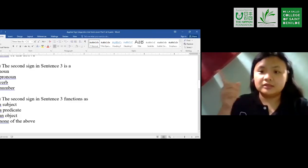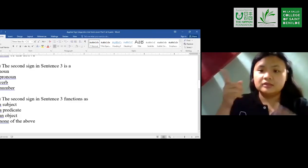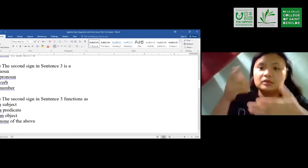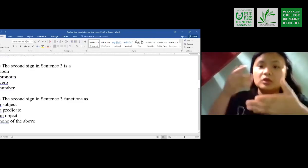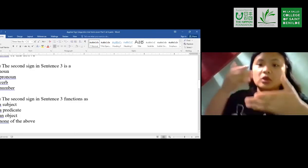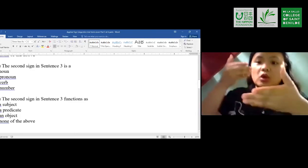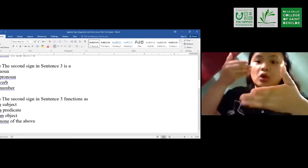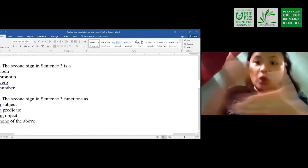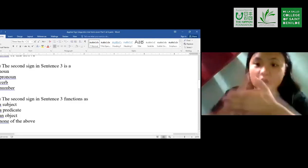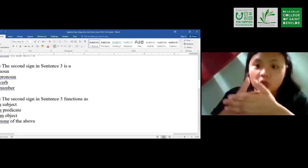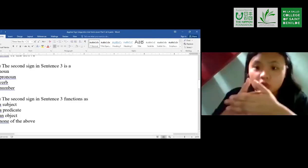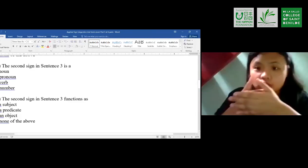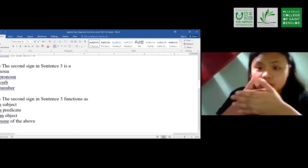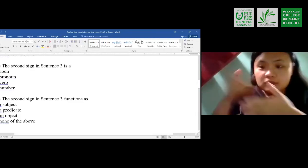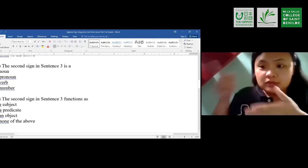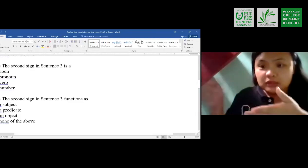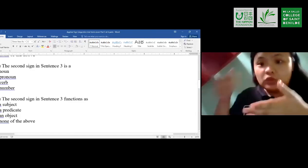So the sign close,